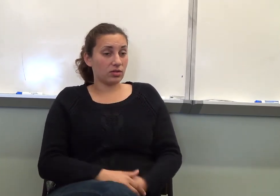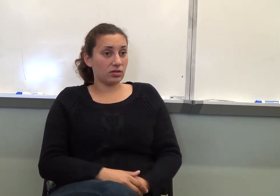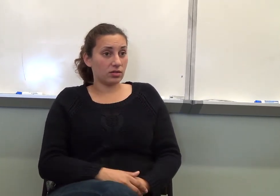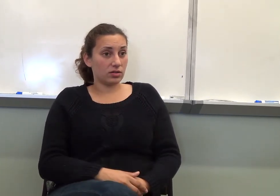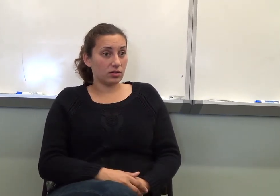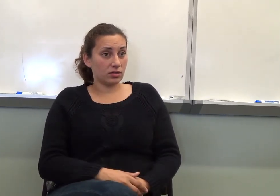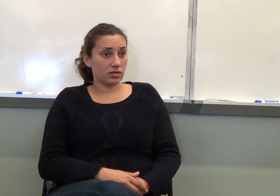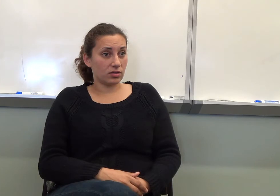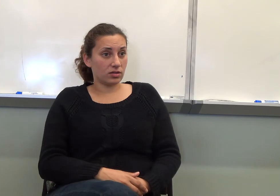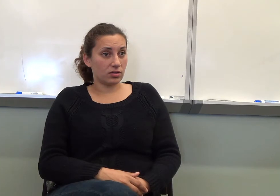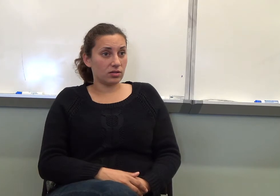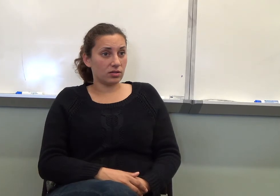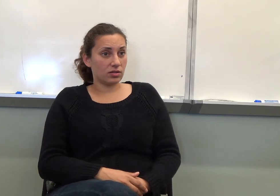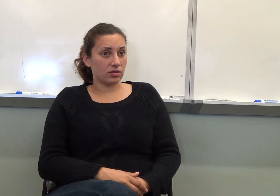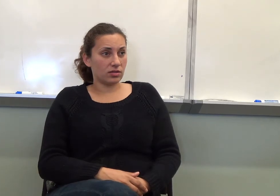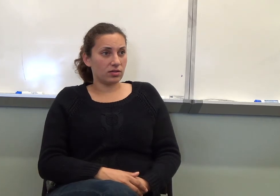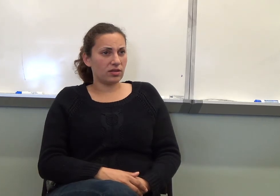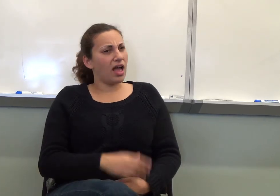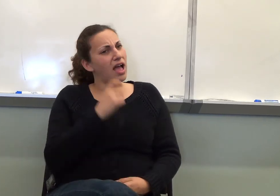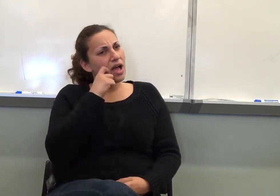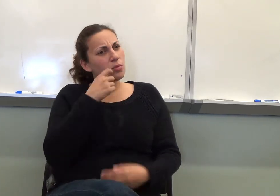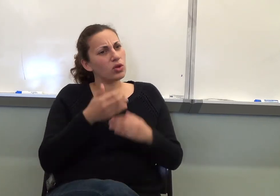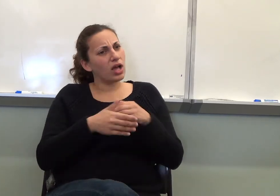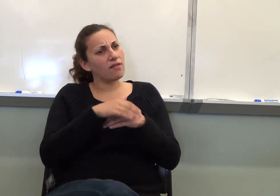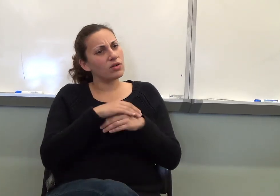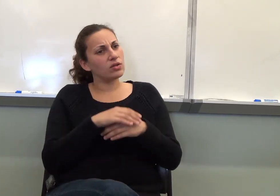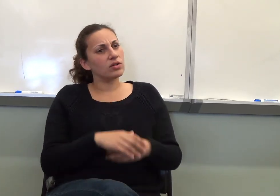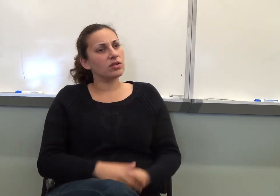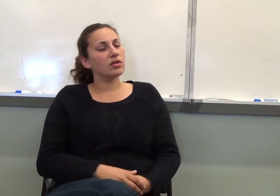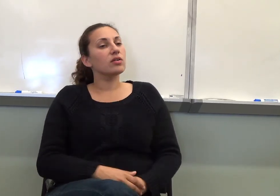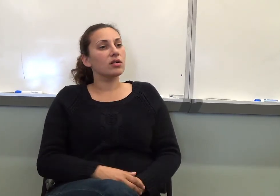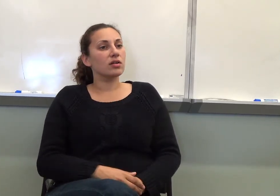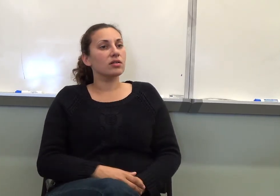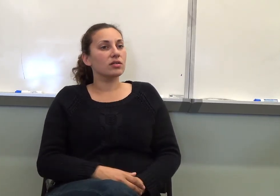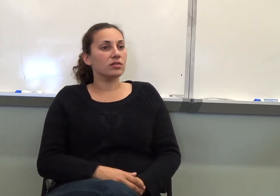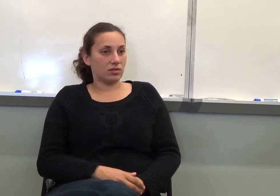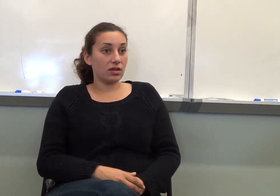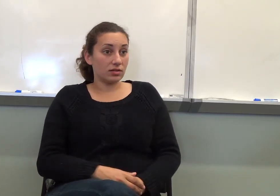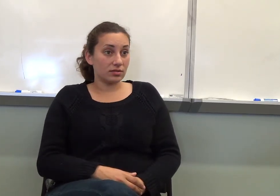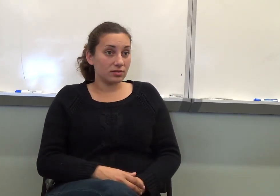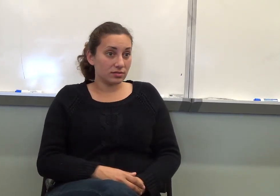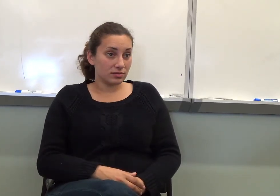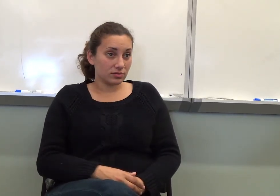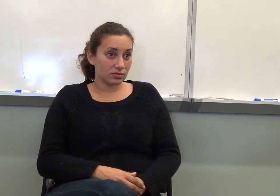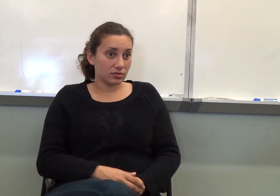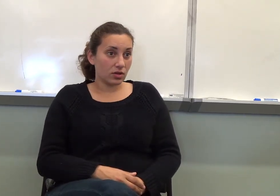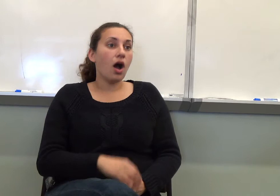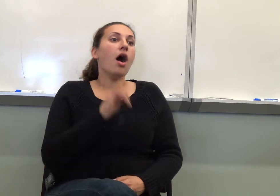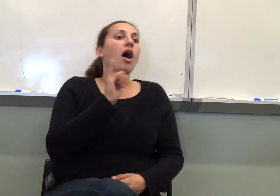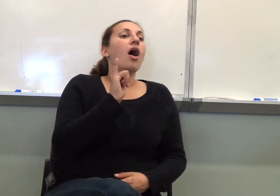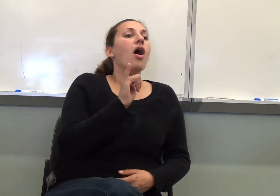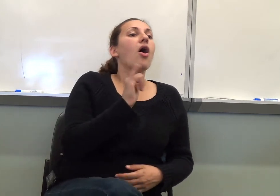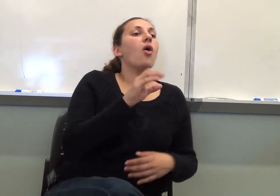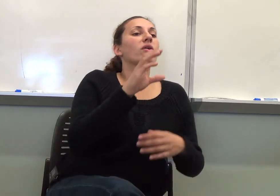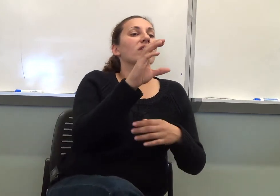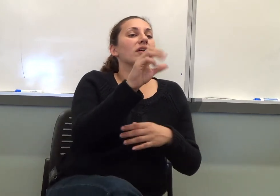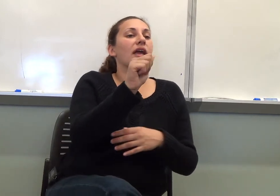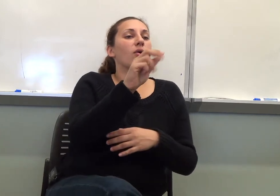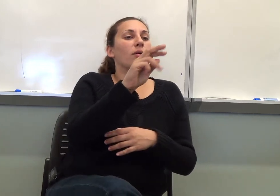9/30. And that becomes a minus 29/30. That's why we couldn't see the